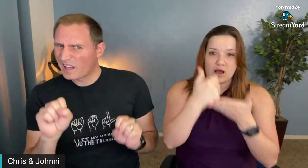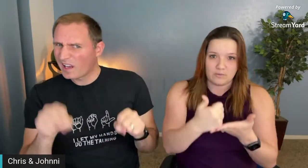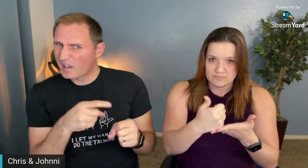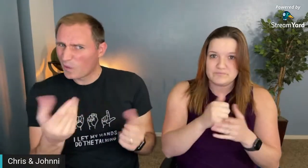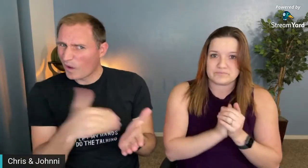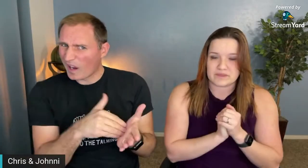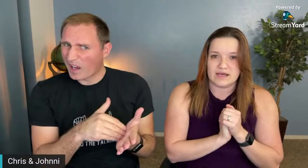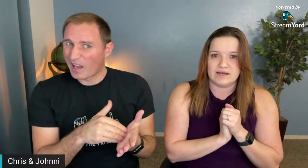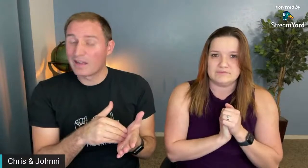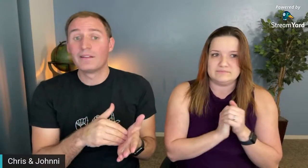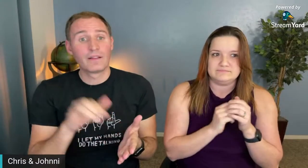help